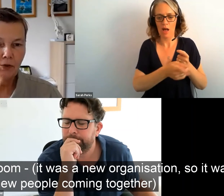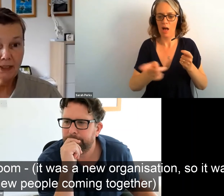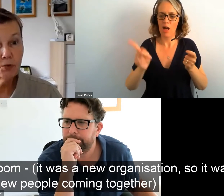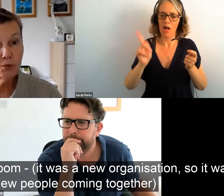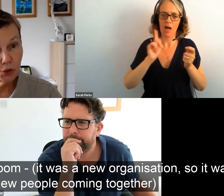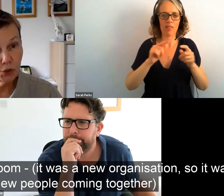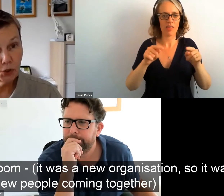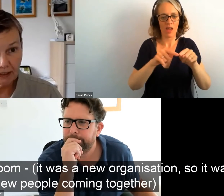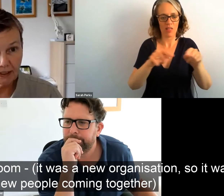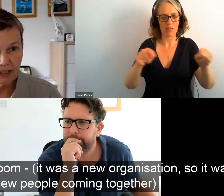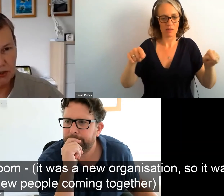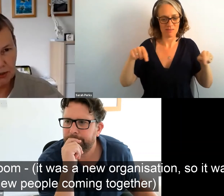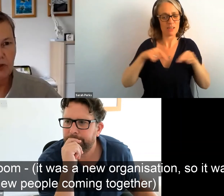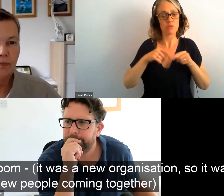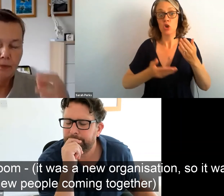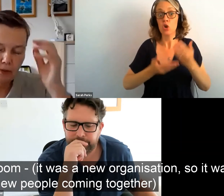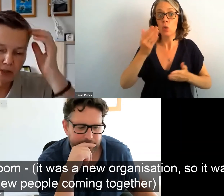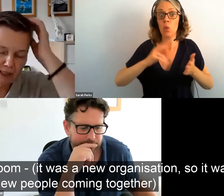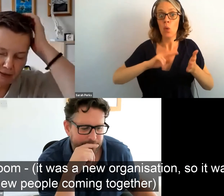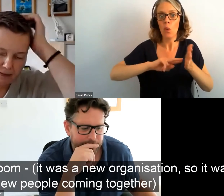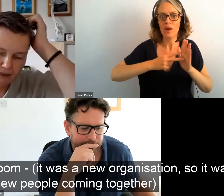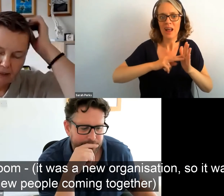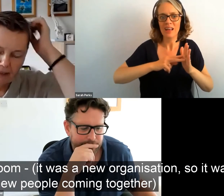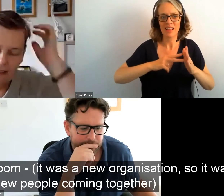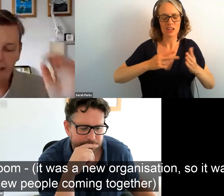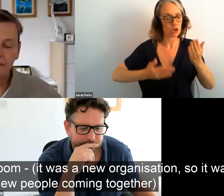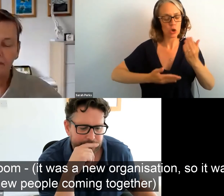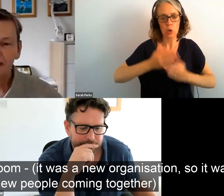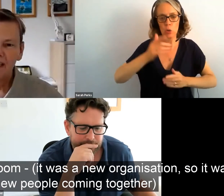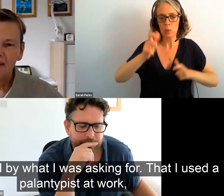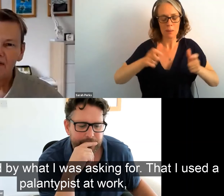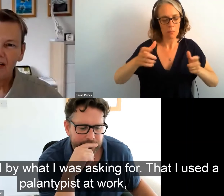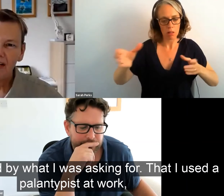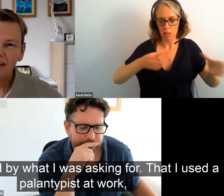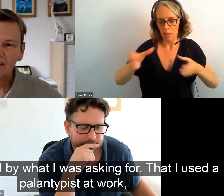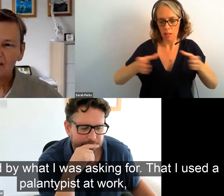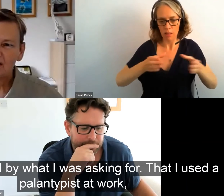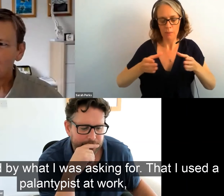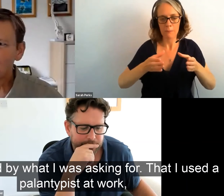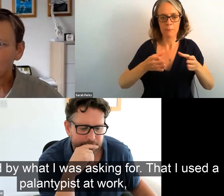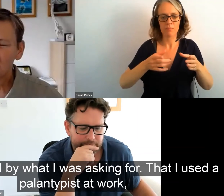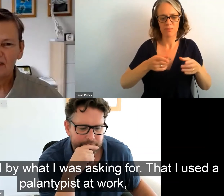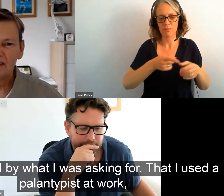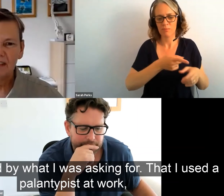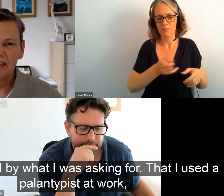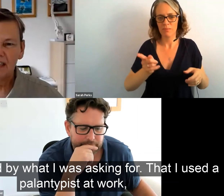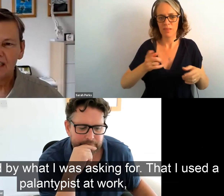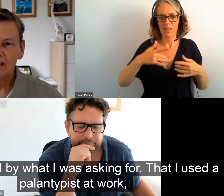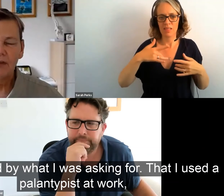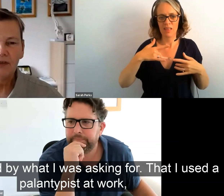room, and this was a new organisation, so it was new people coming together, felt